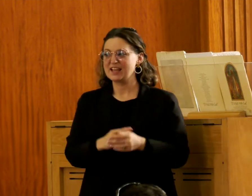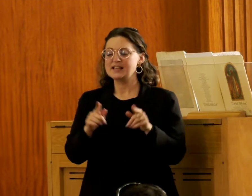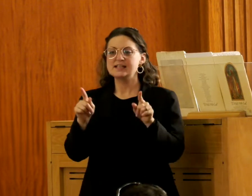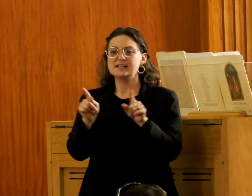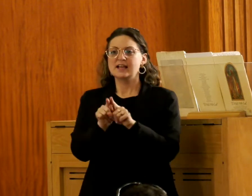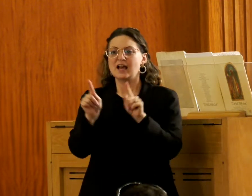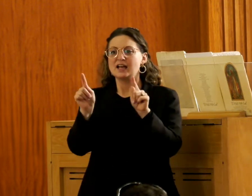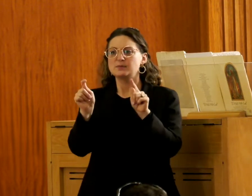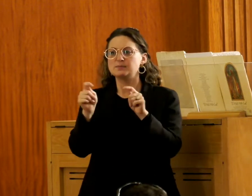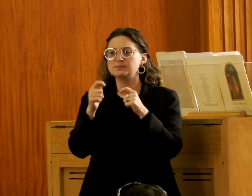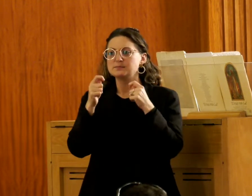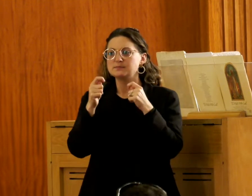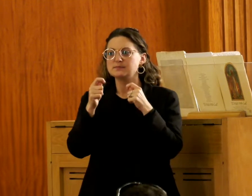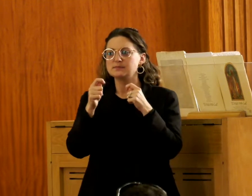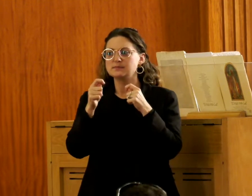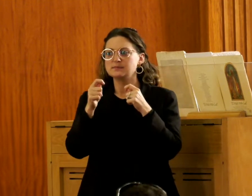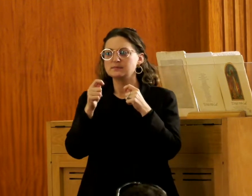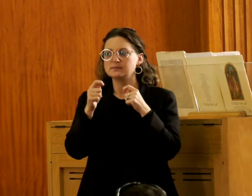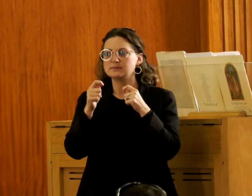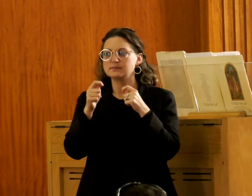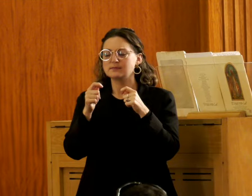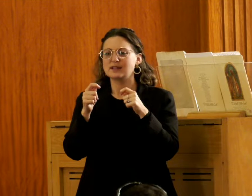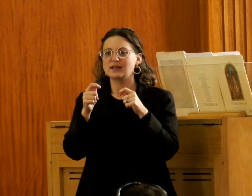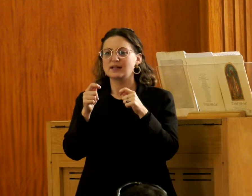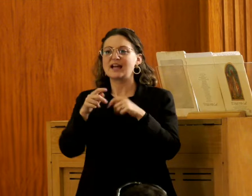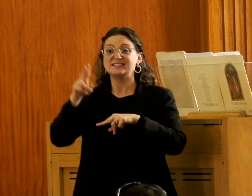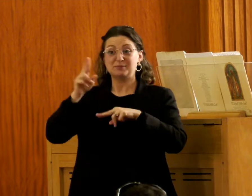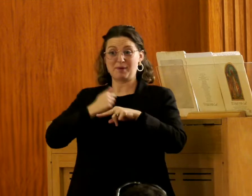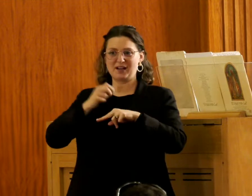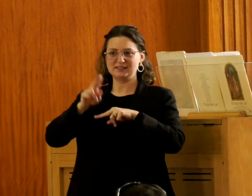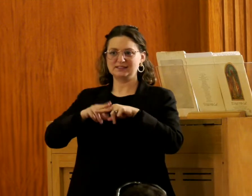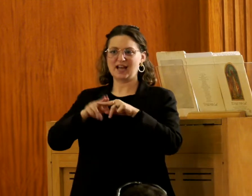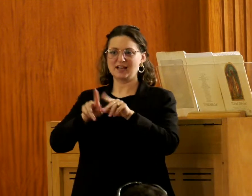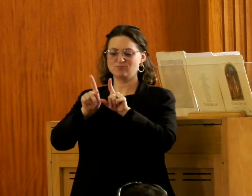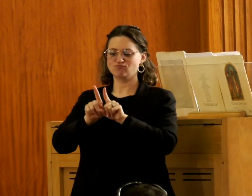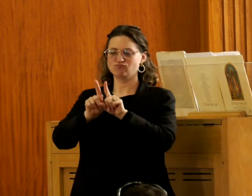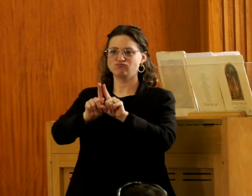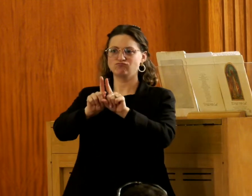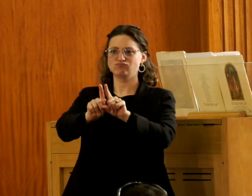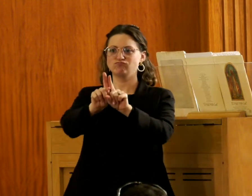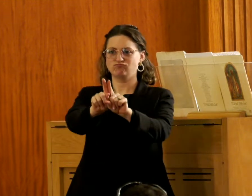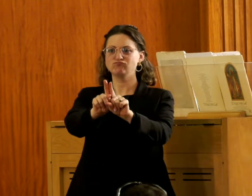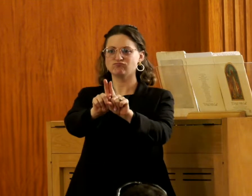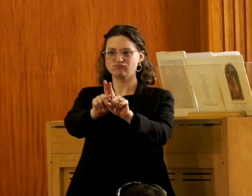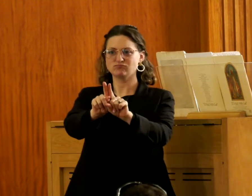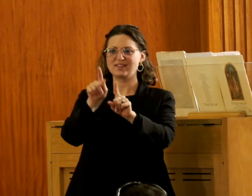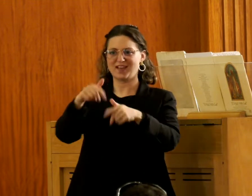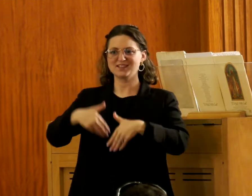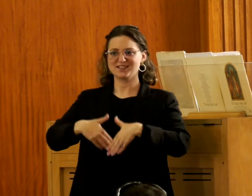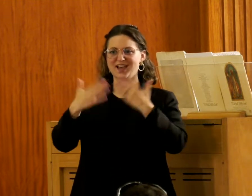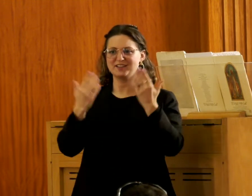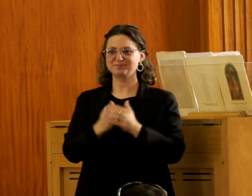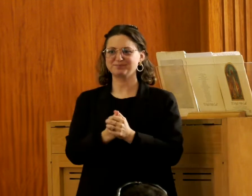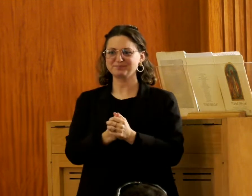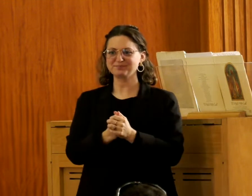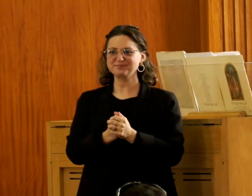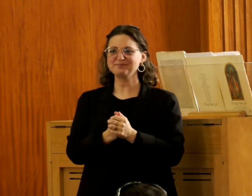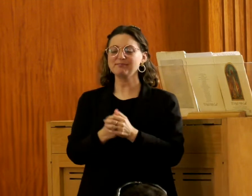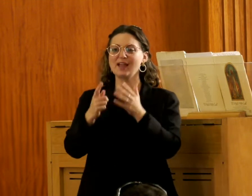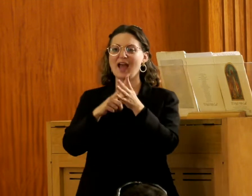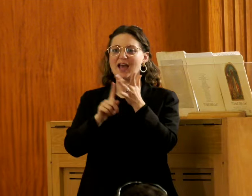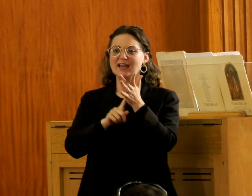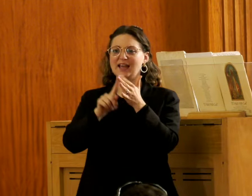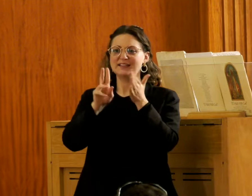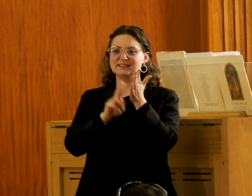that Dad led Joan down the aisle. Joan, Lynn, Elaine and Sid were married next door at